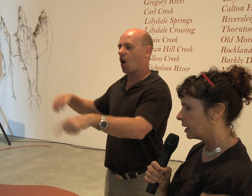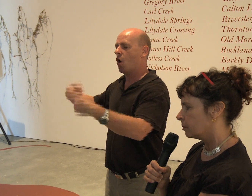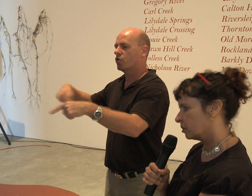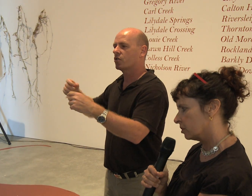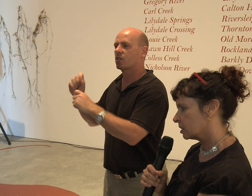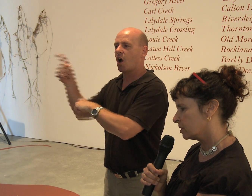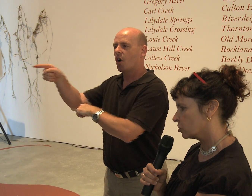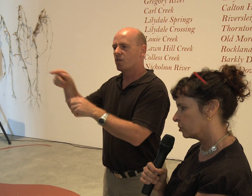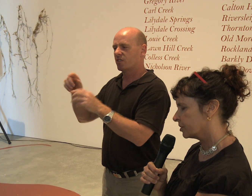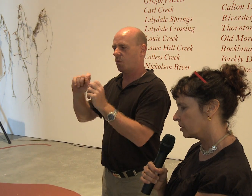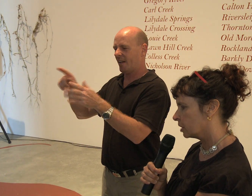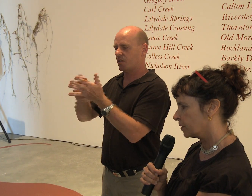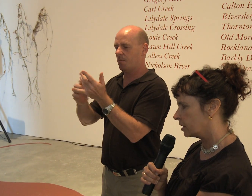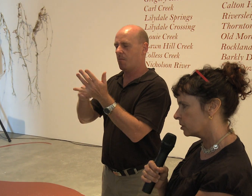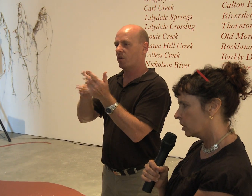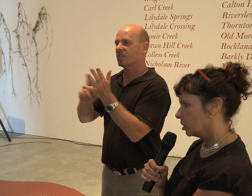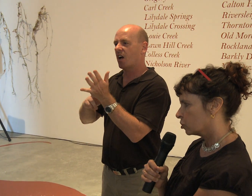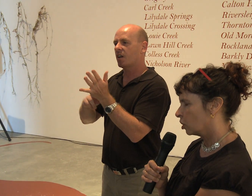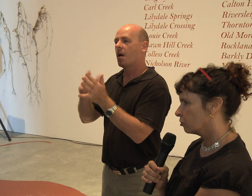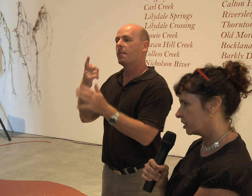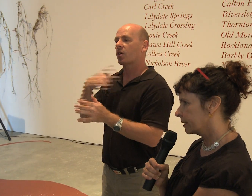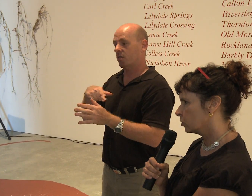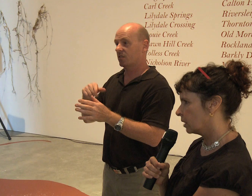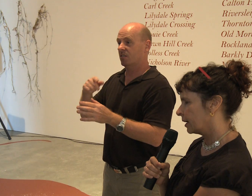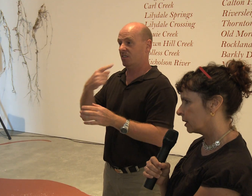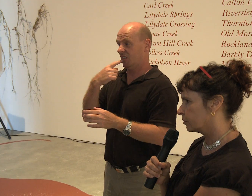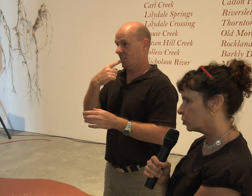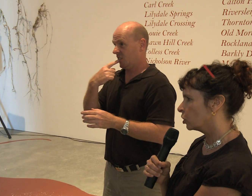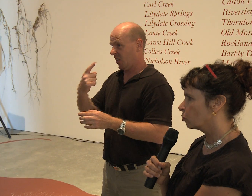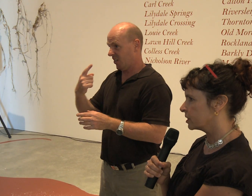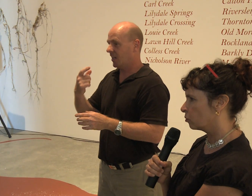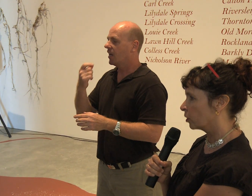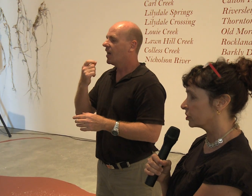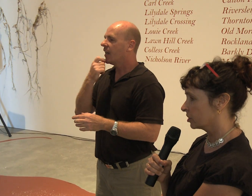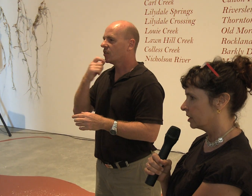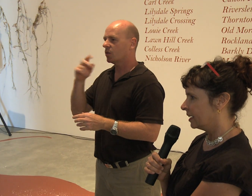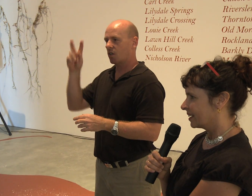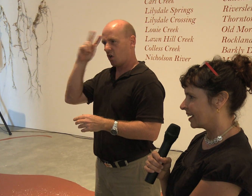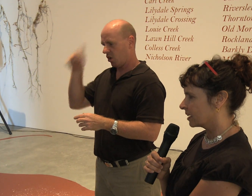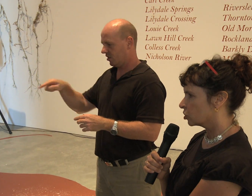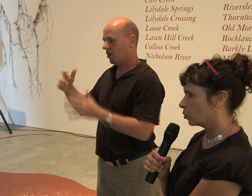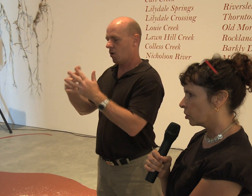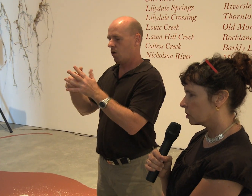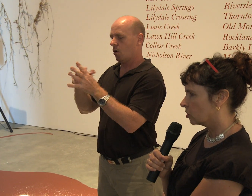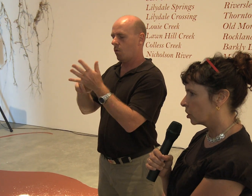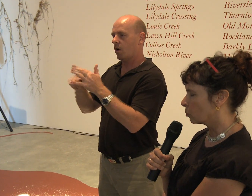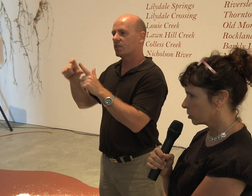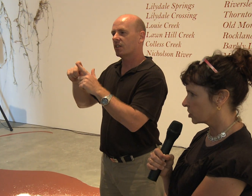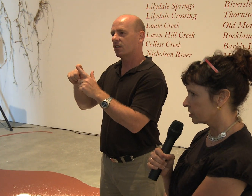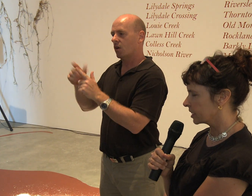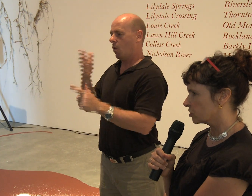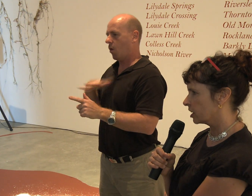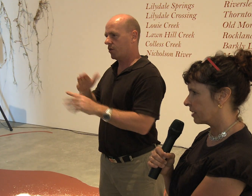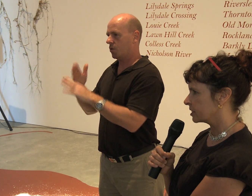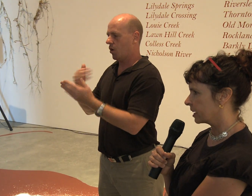Moorstone because Mrs. Donaldson had been told that a little girl was wanted to work on